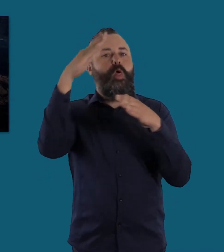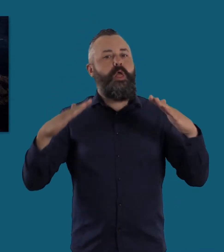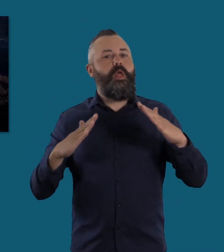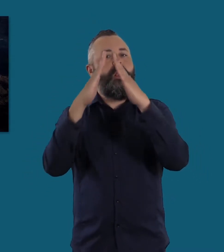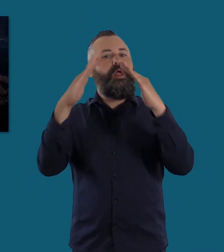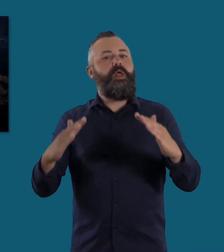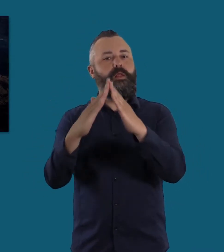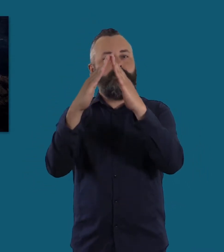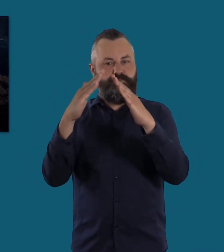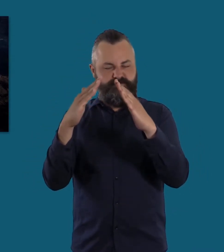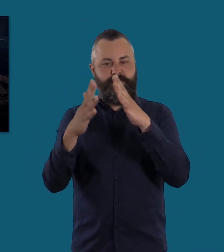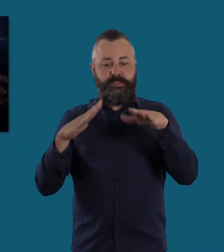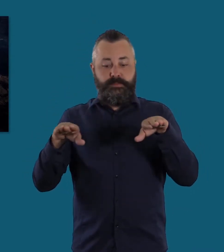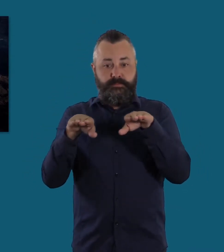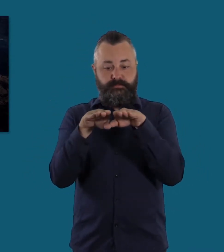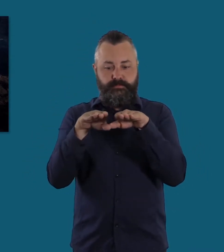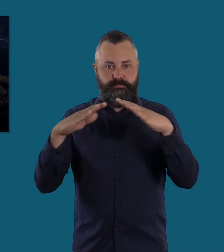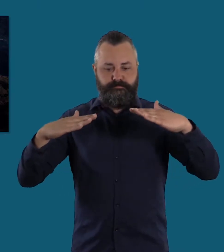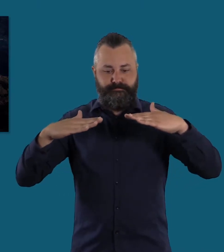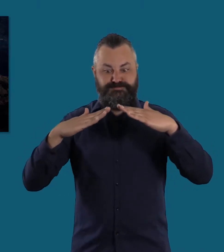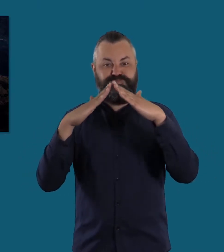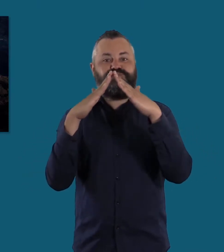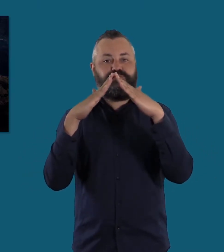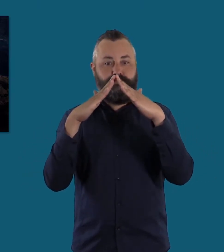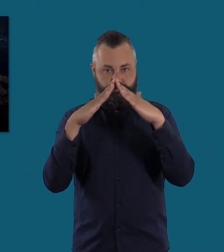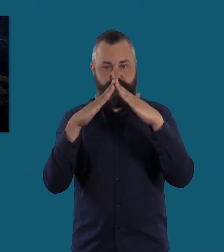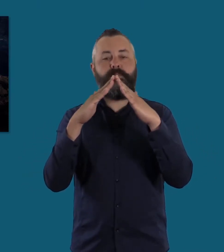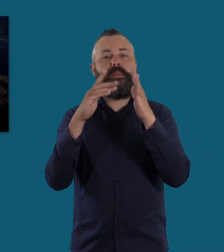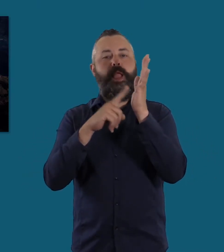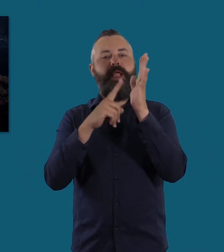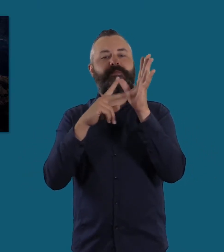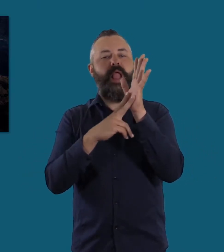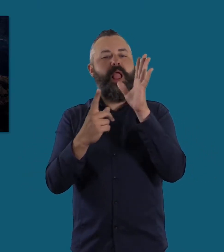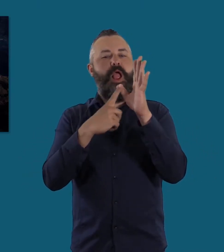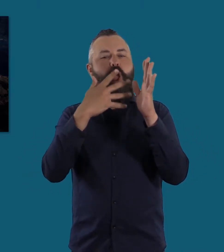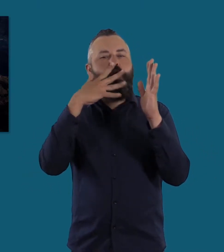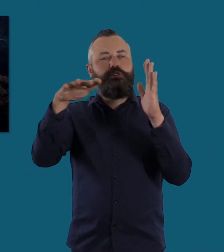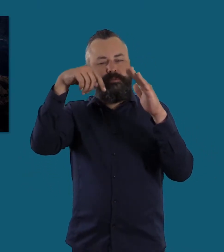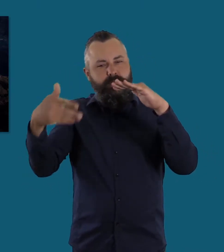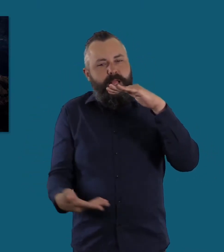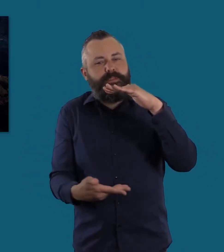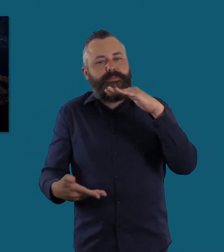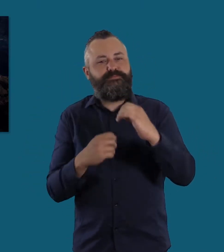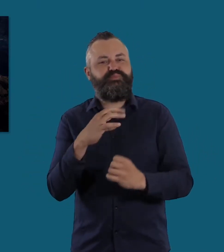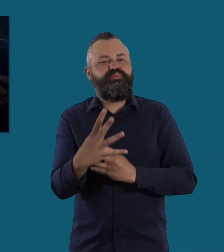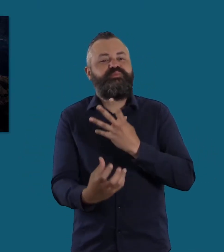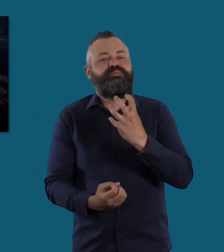Molten rock, or magma, is stored in reservoirs under volcanoes and can fracture the rock through which it squeezes,